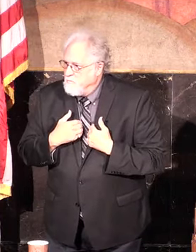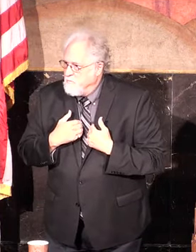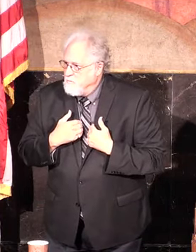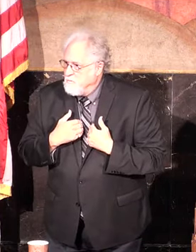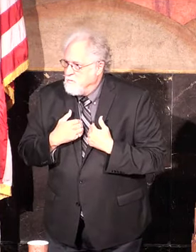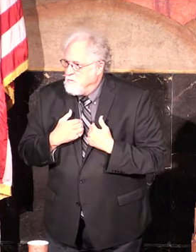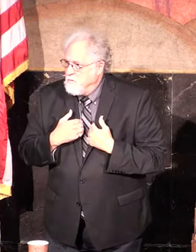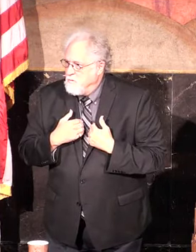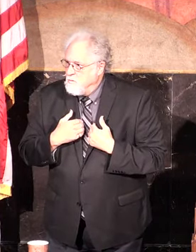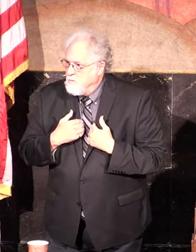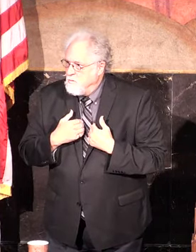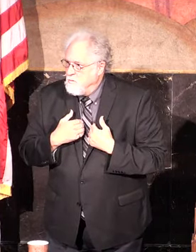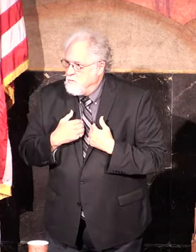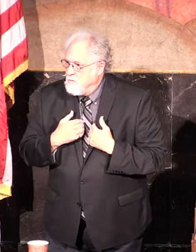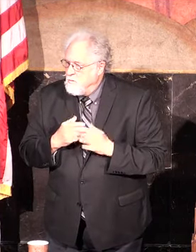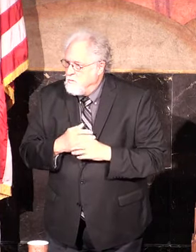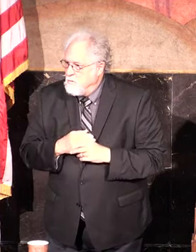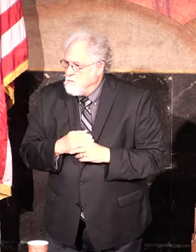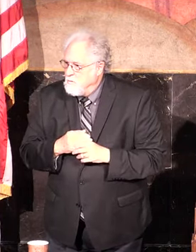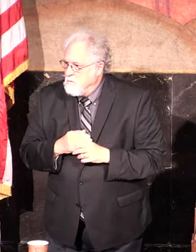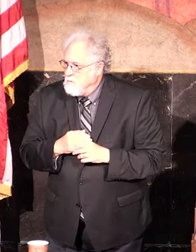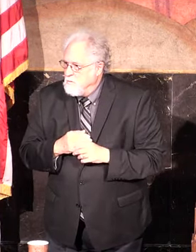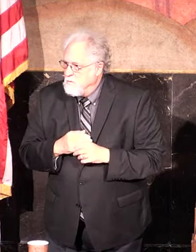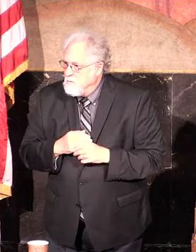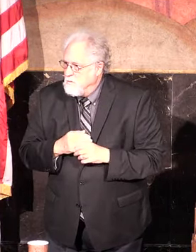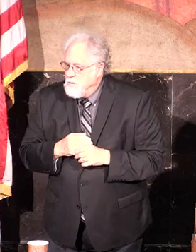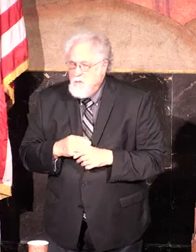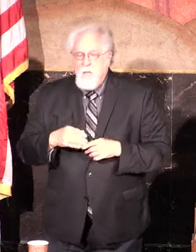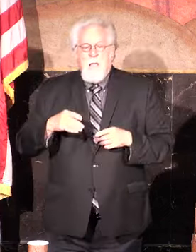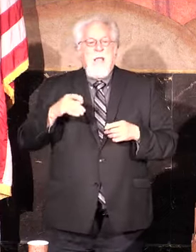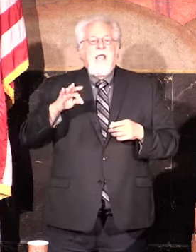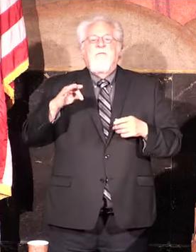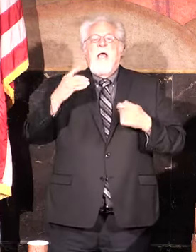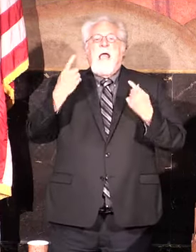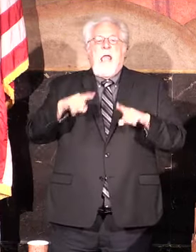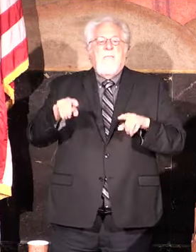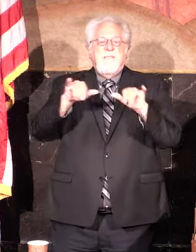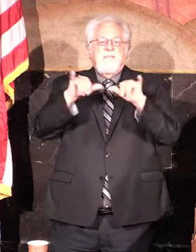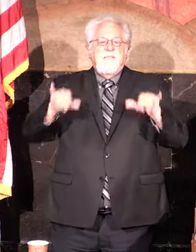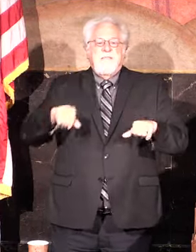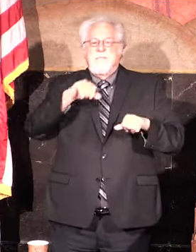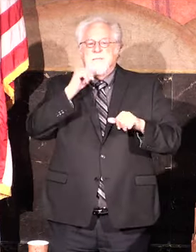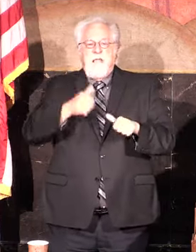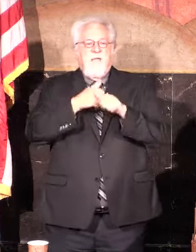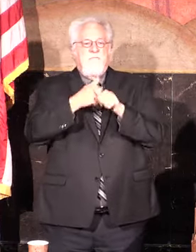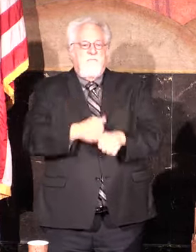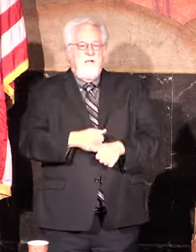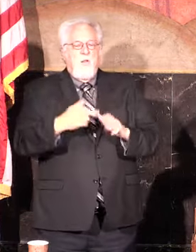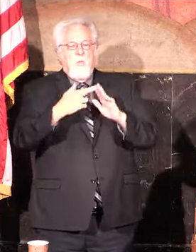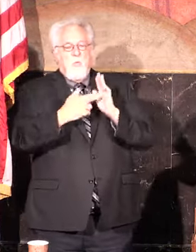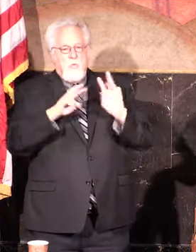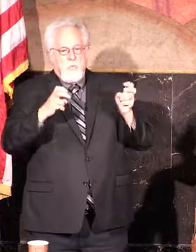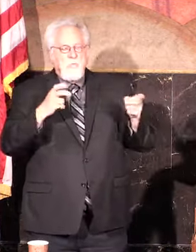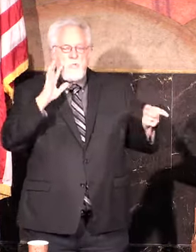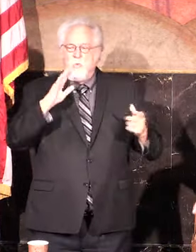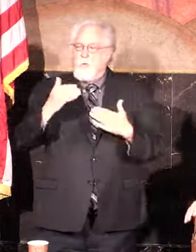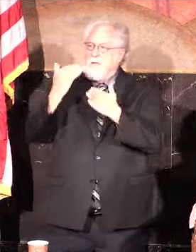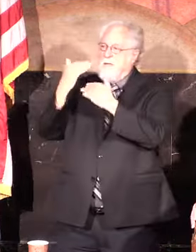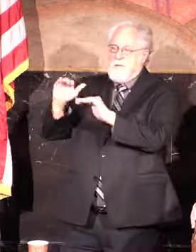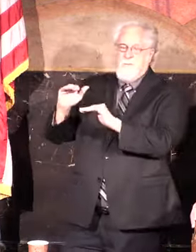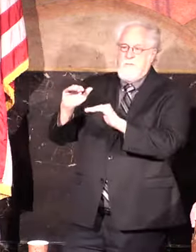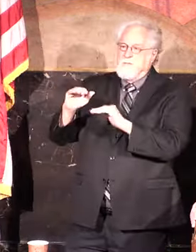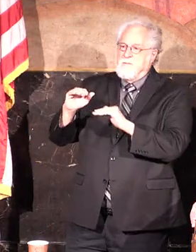those systems aren't acting where you would use your authority as governor to limit on-campus instruction?